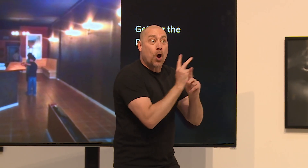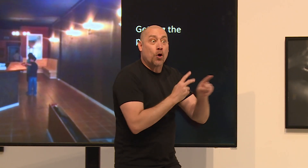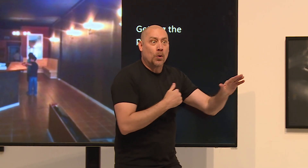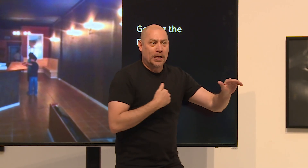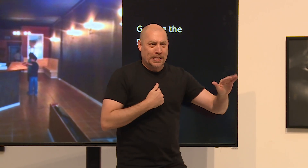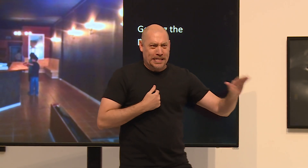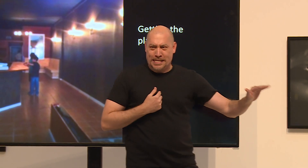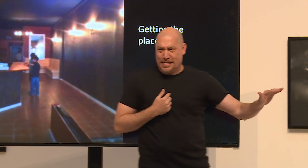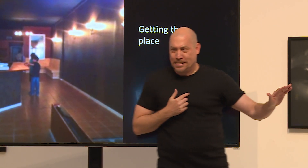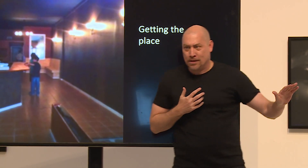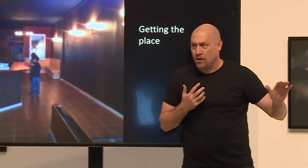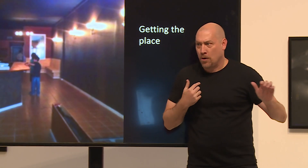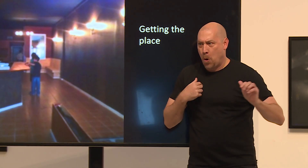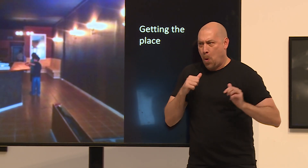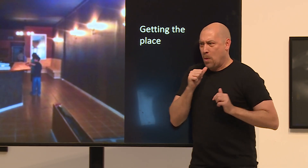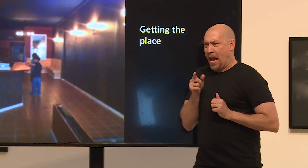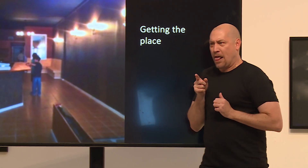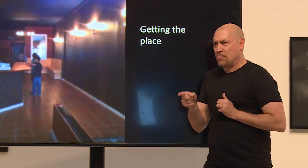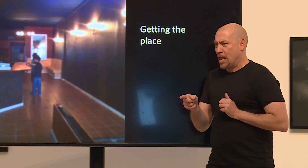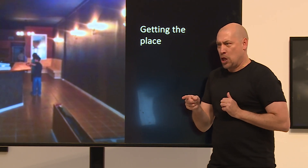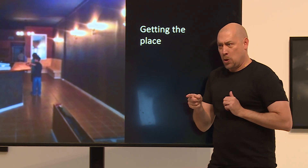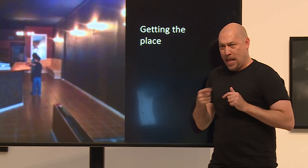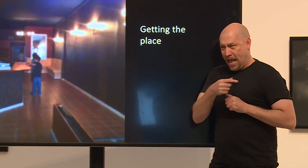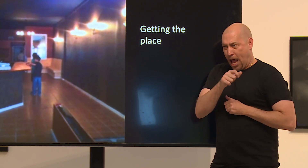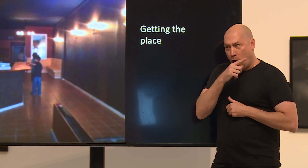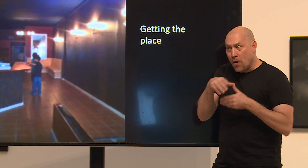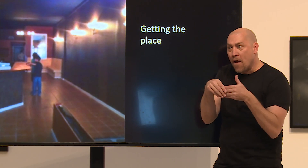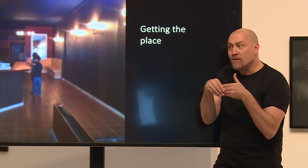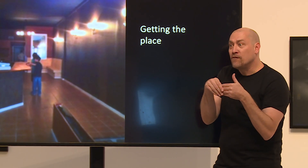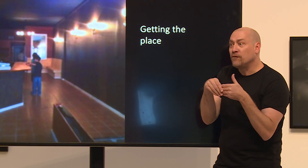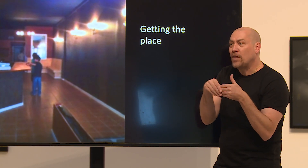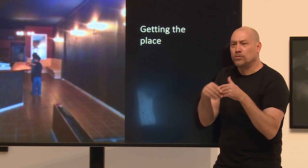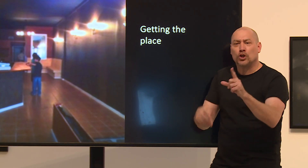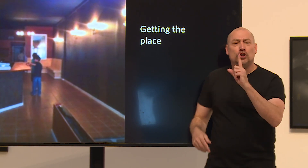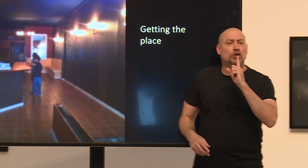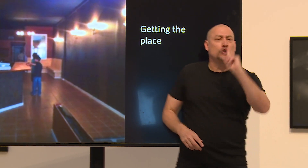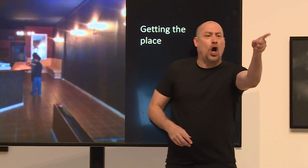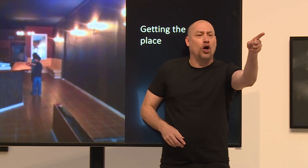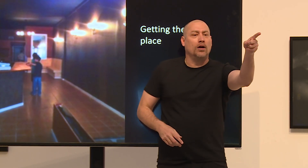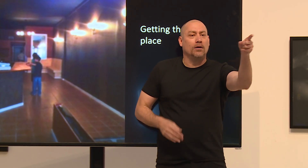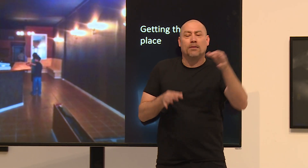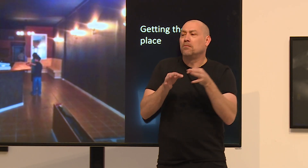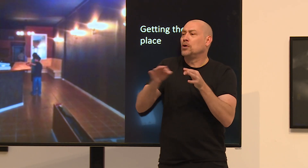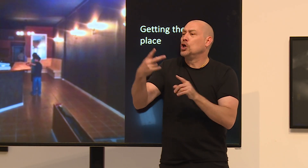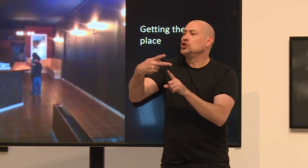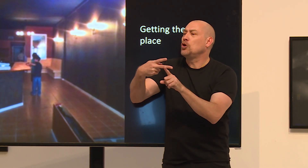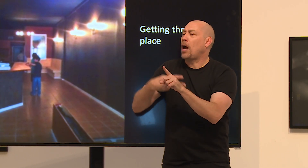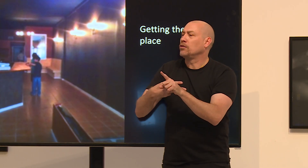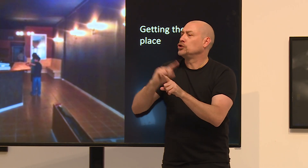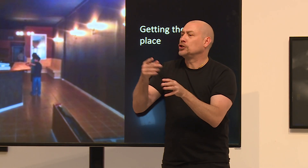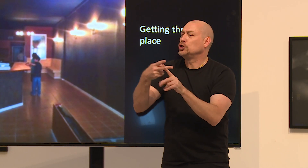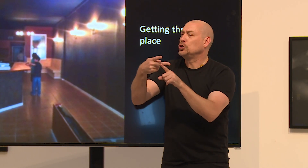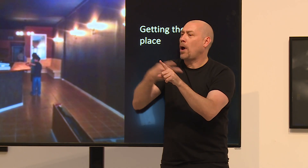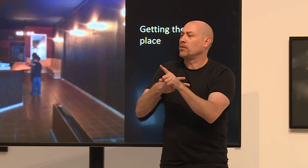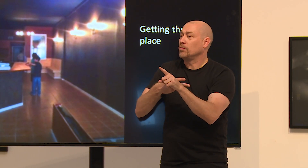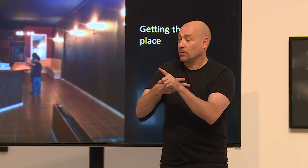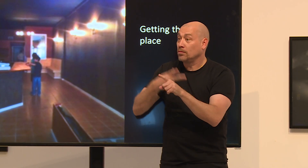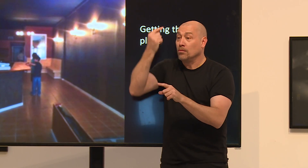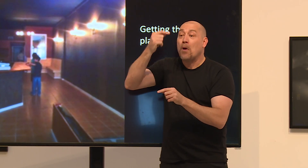borrowed money, you have to pay them back. But you might be able to have some flexibility on your